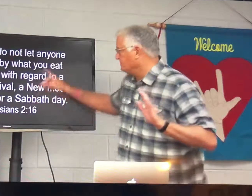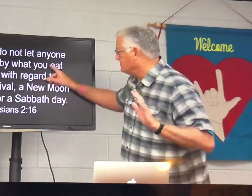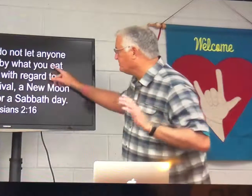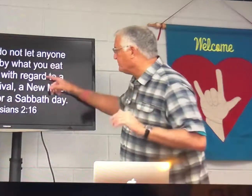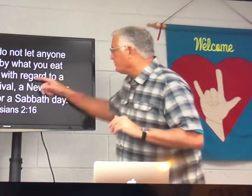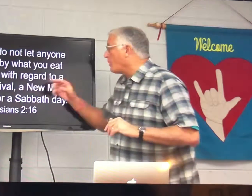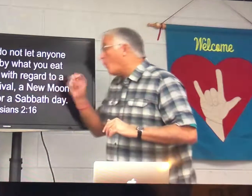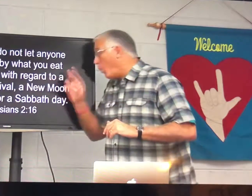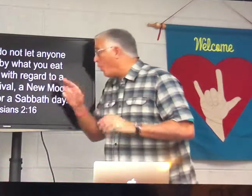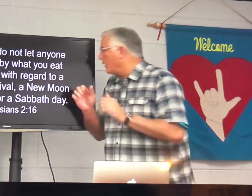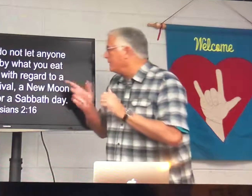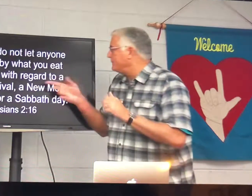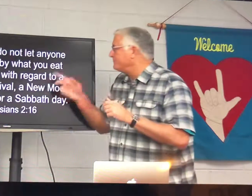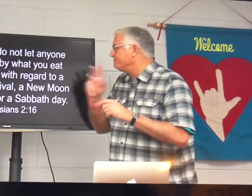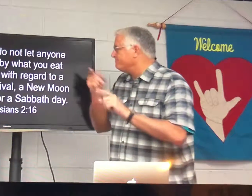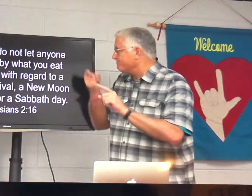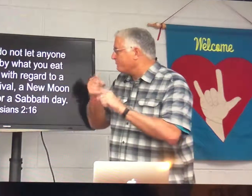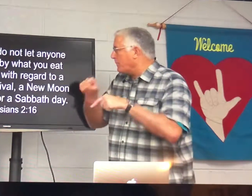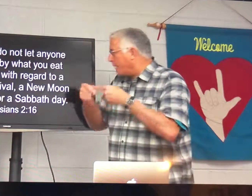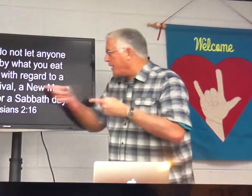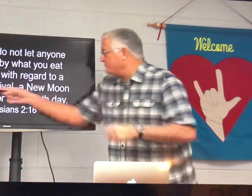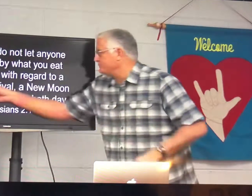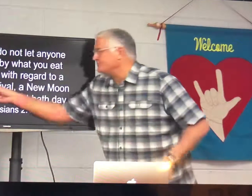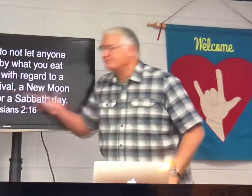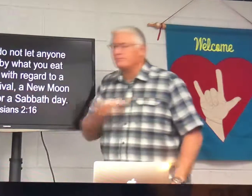About the ones falling from the ceiling.